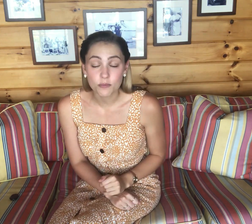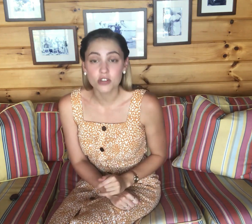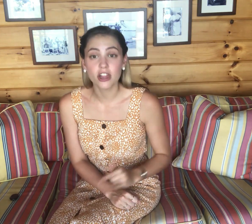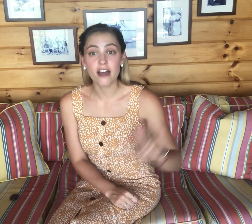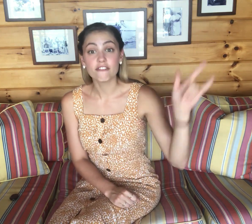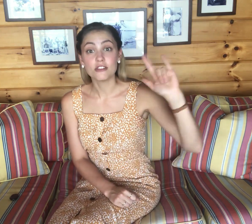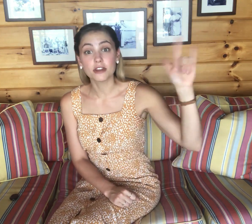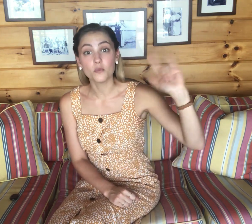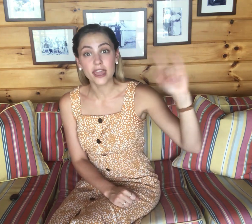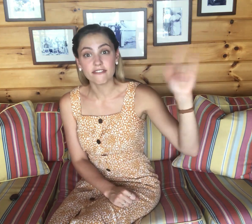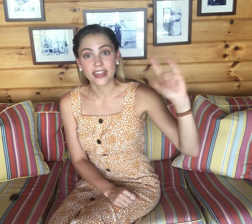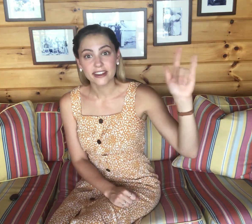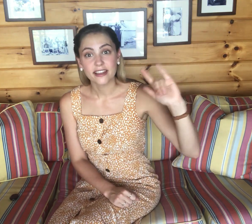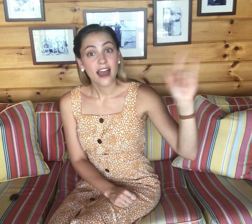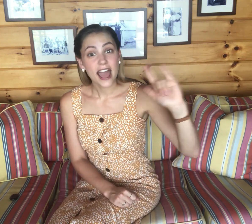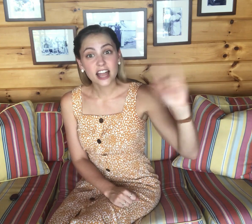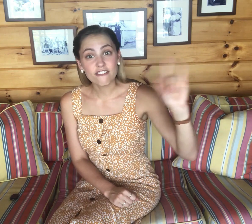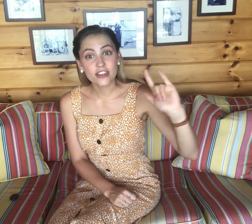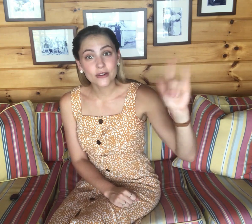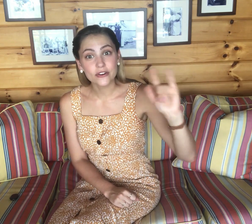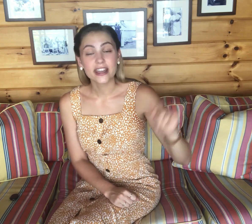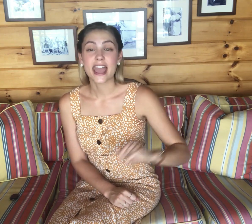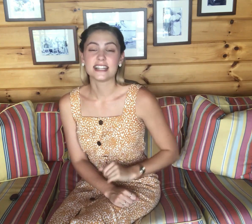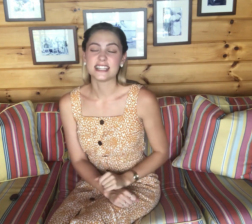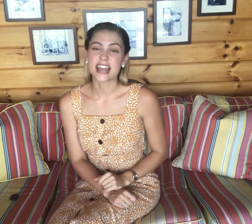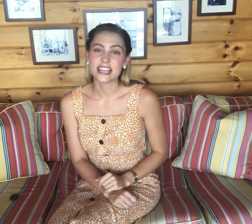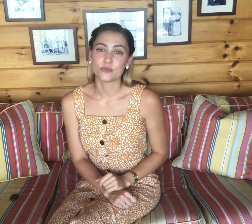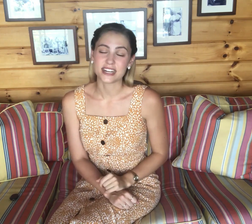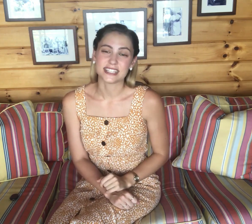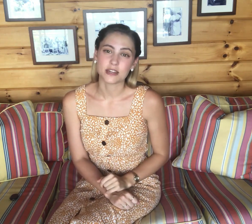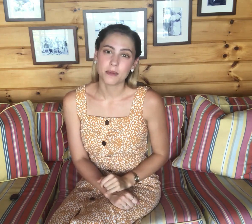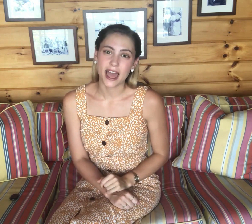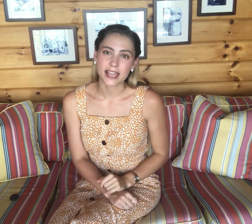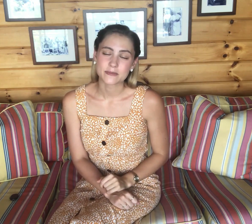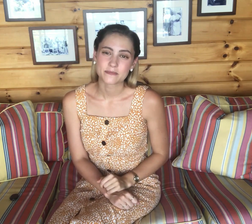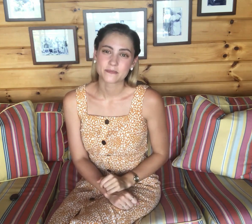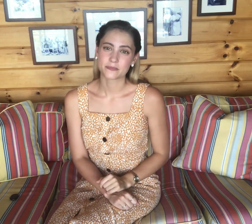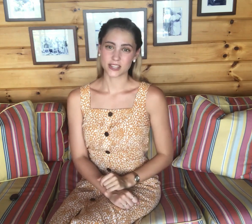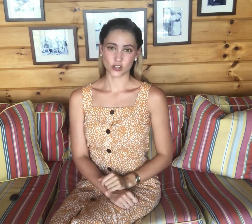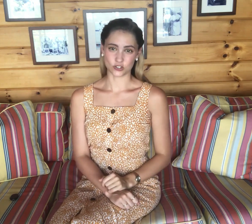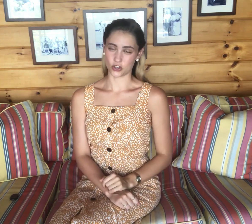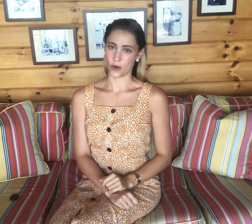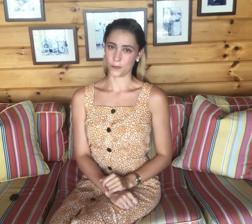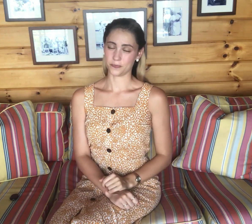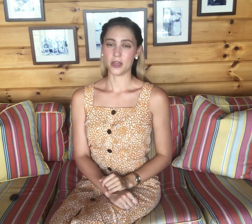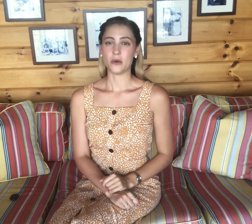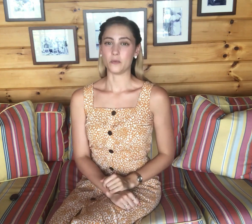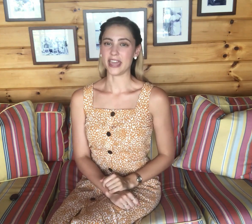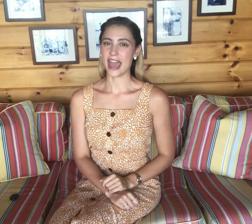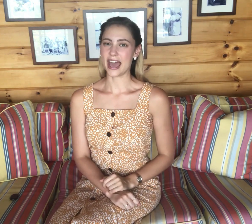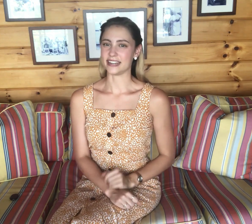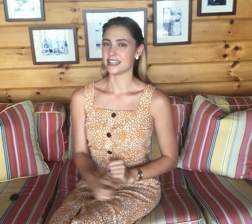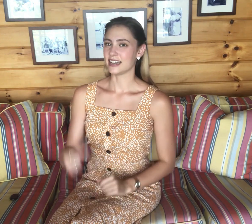like you're giving a hug, love you. I love you.